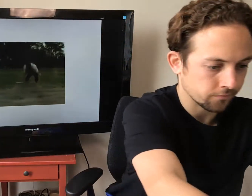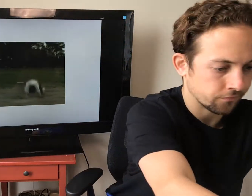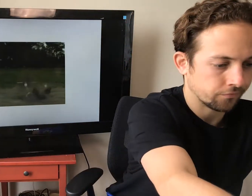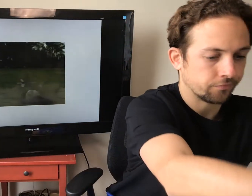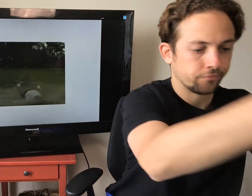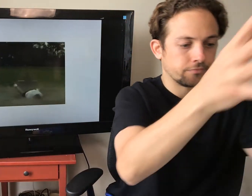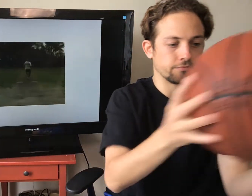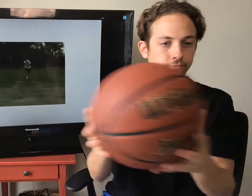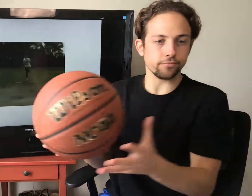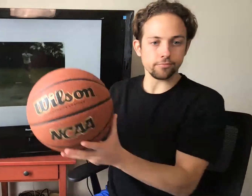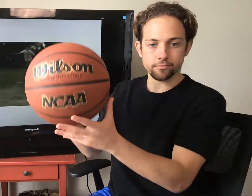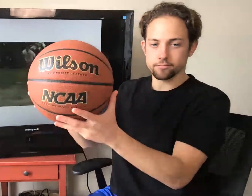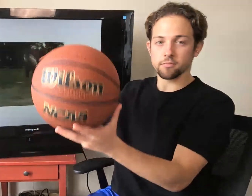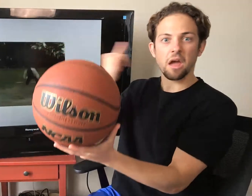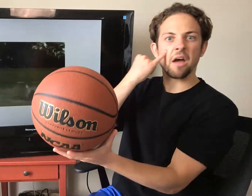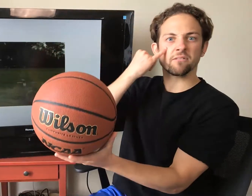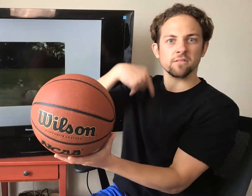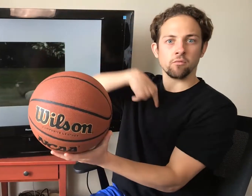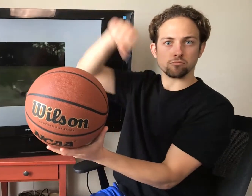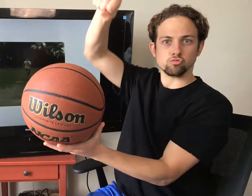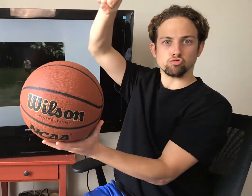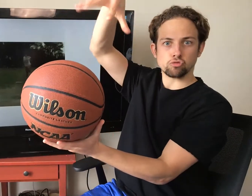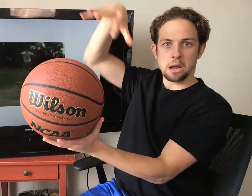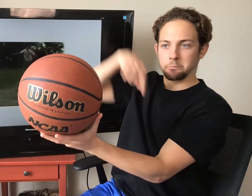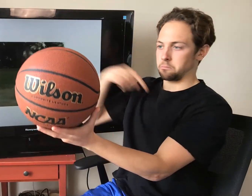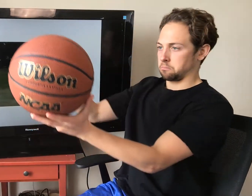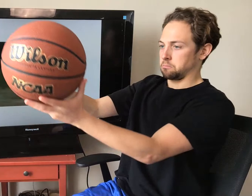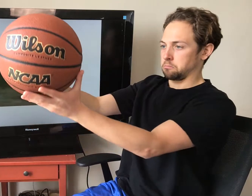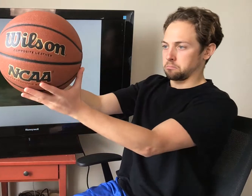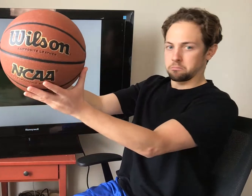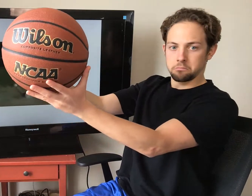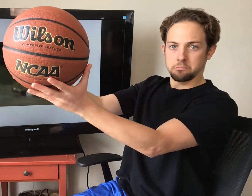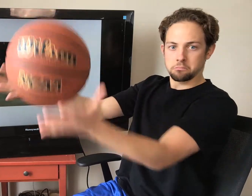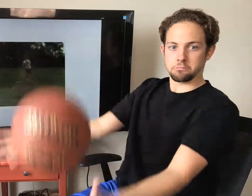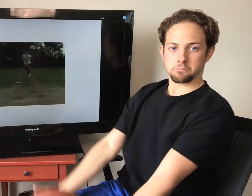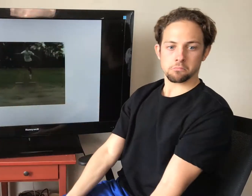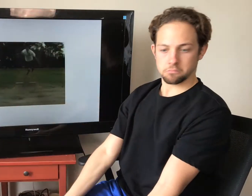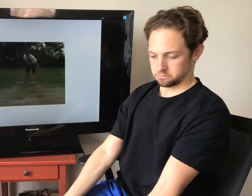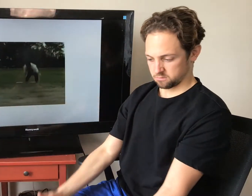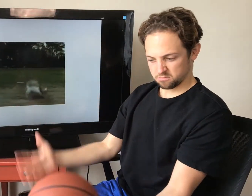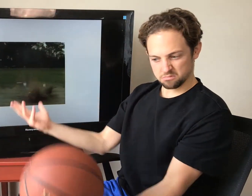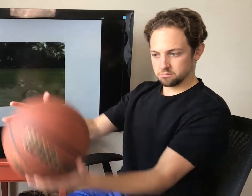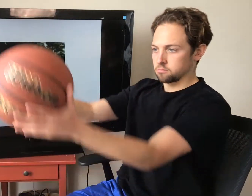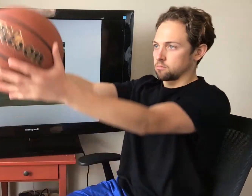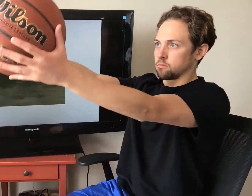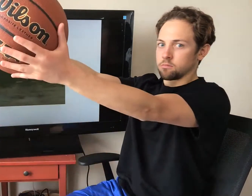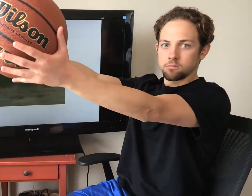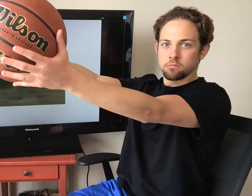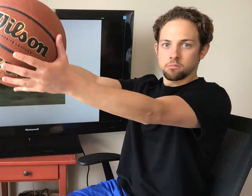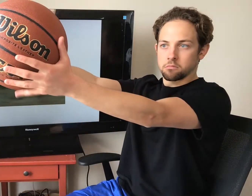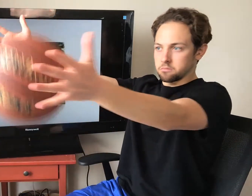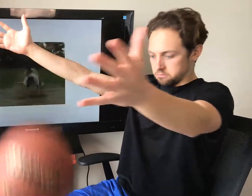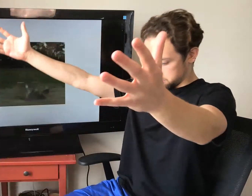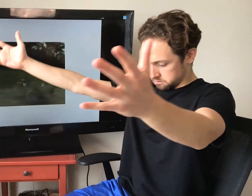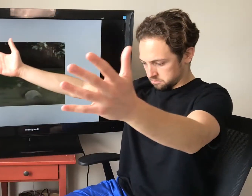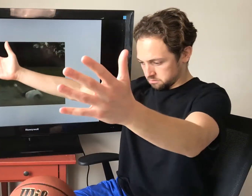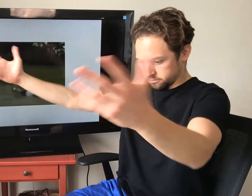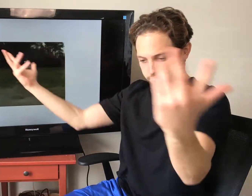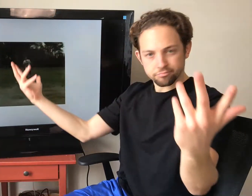Now, jumping is one example, but what about this ball? Suppose I took this ball and let go. It falls,